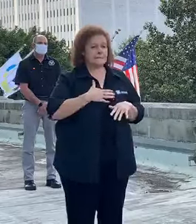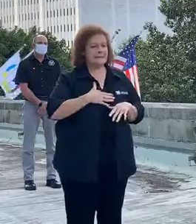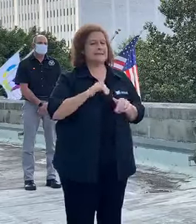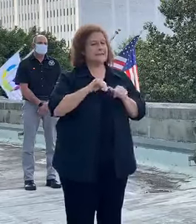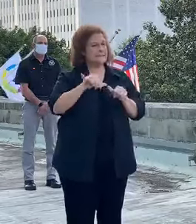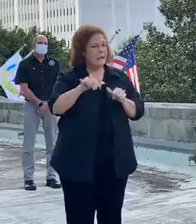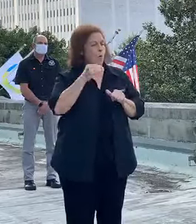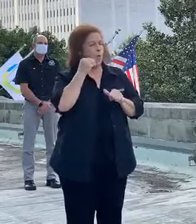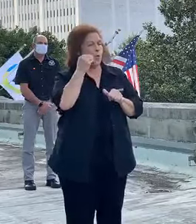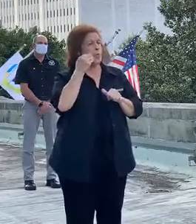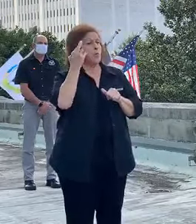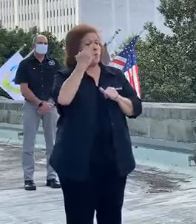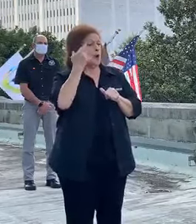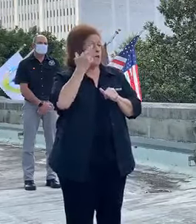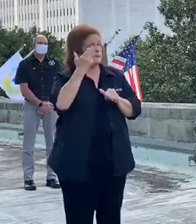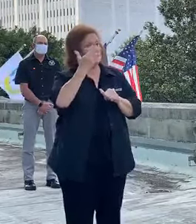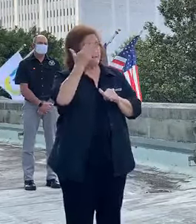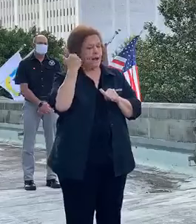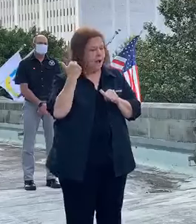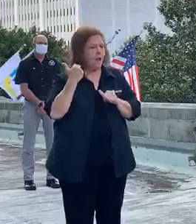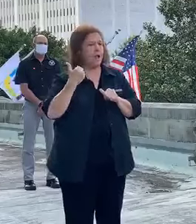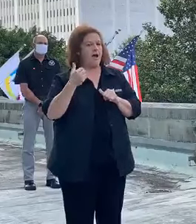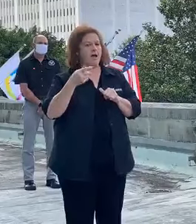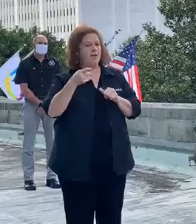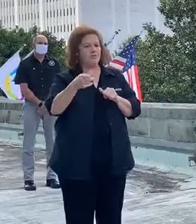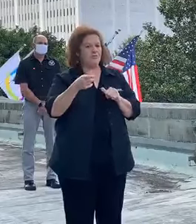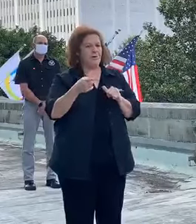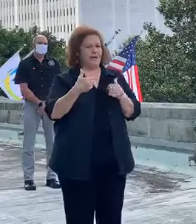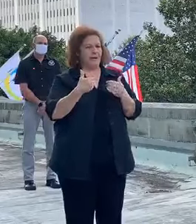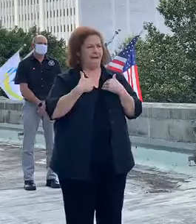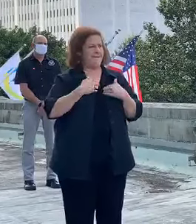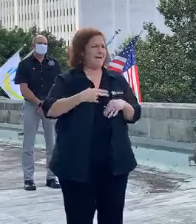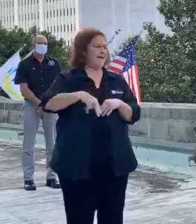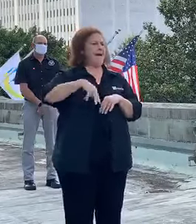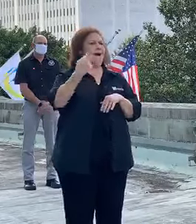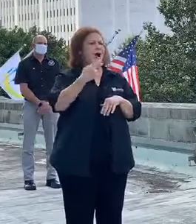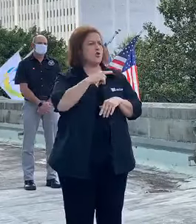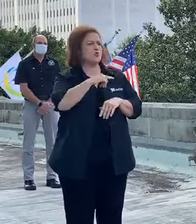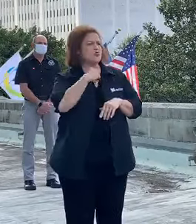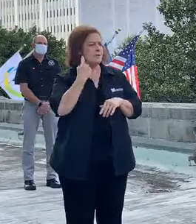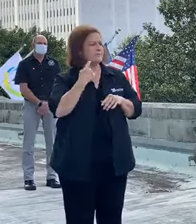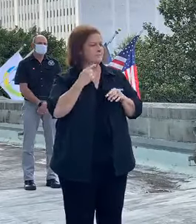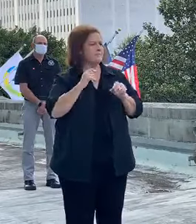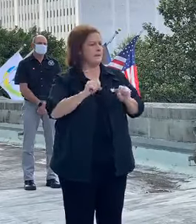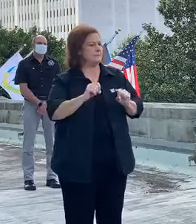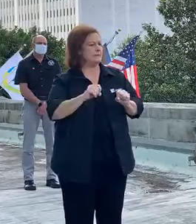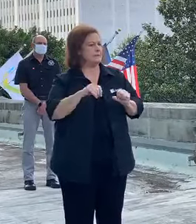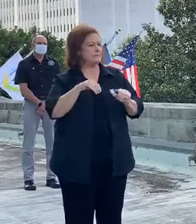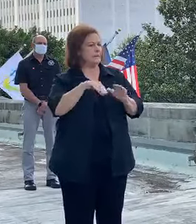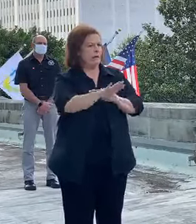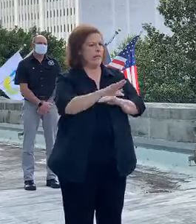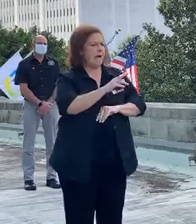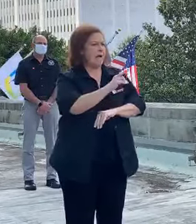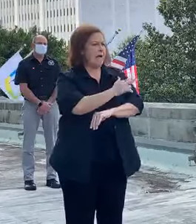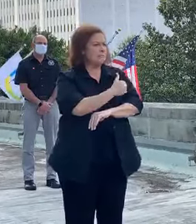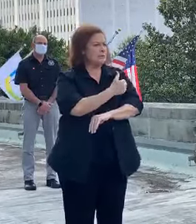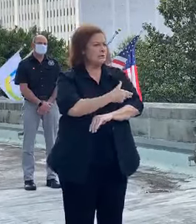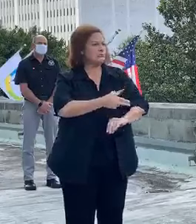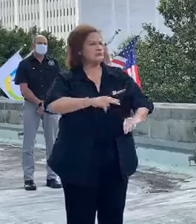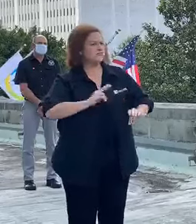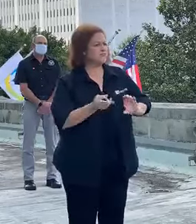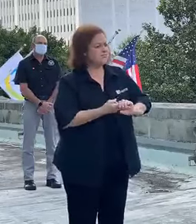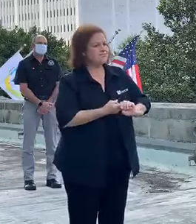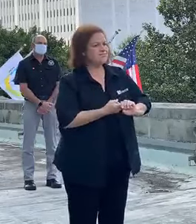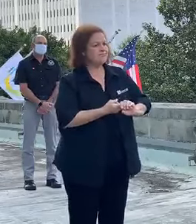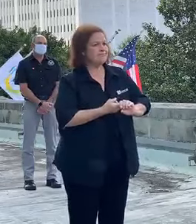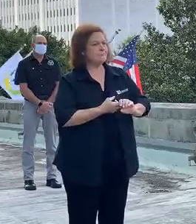and that is because they bear the highest risk of hospitalizations and deaths. This is to protect